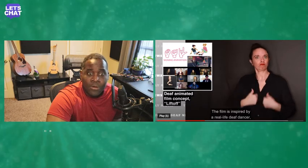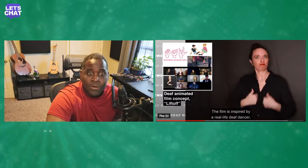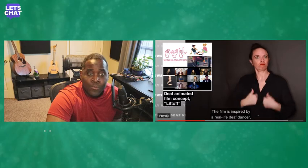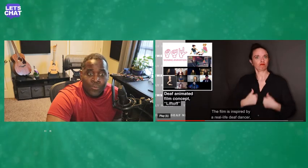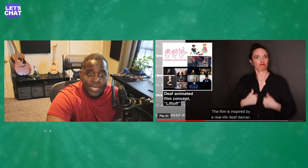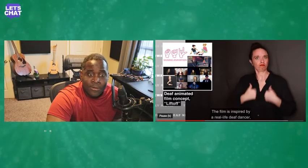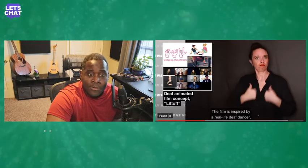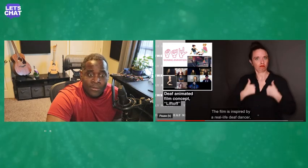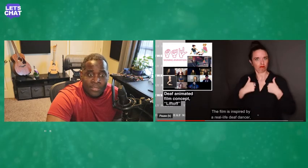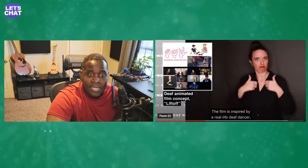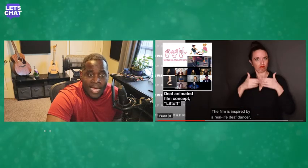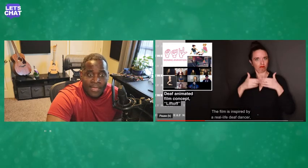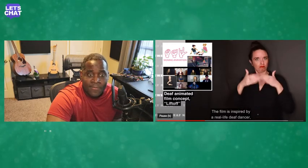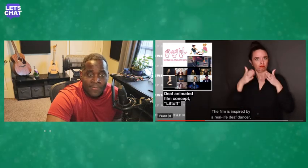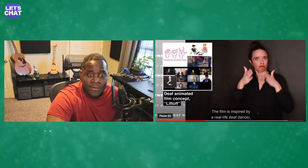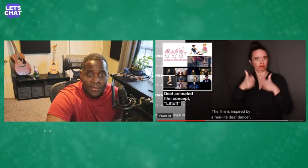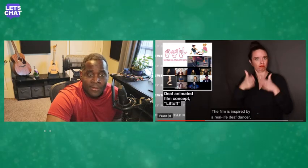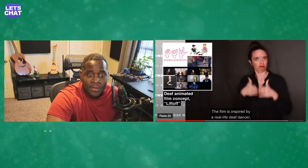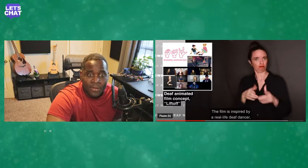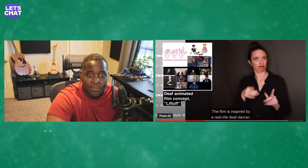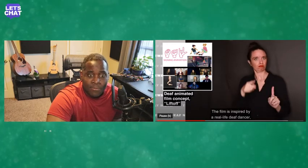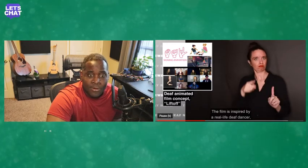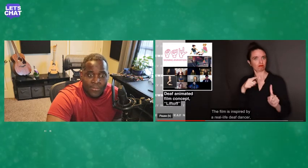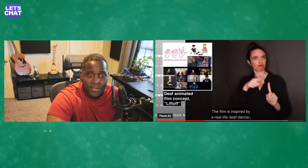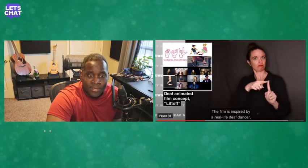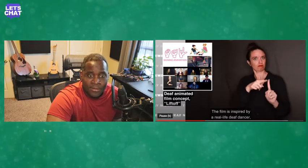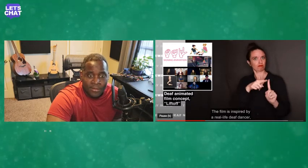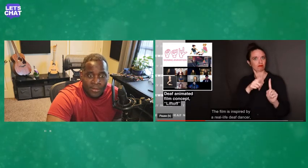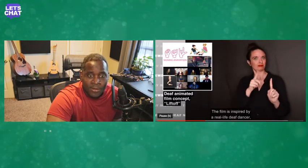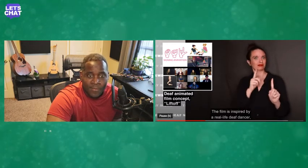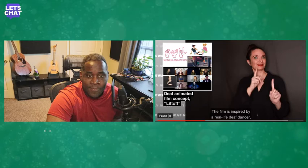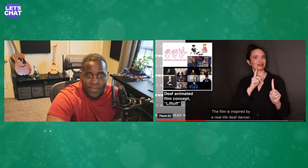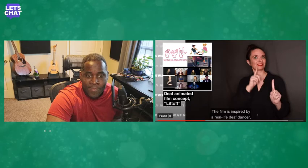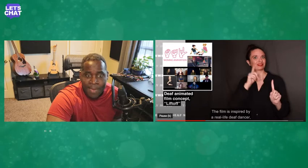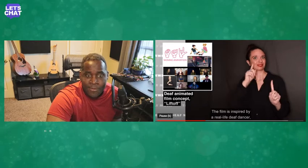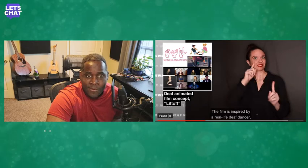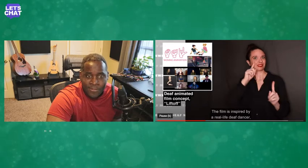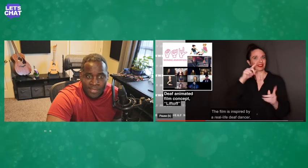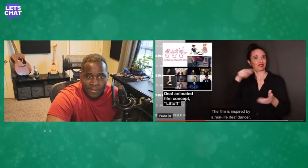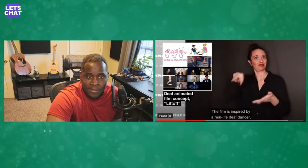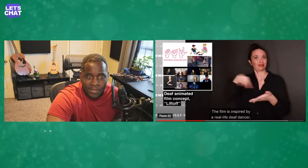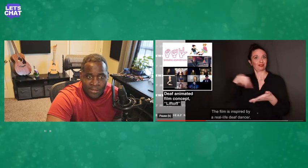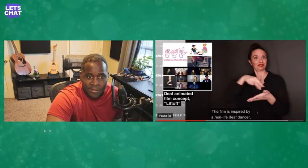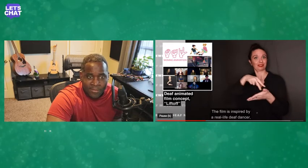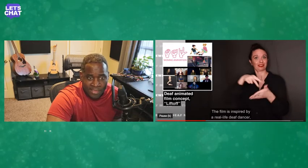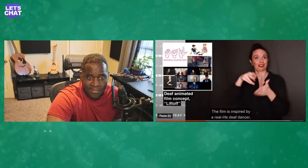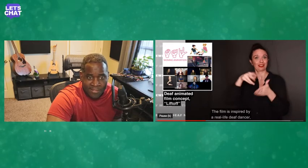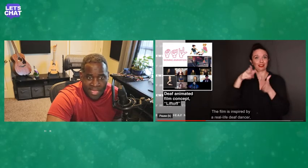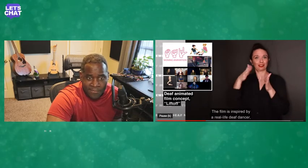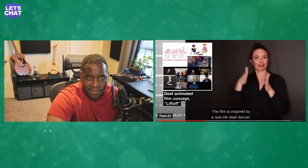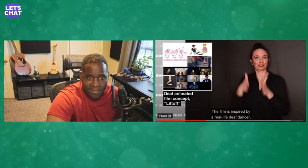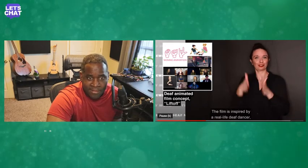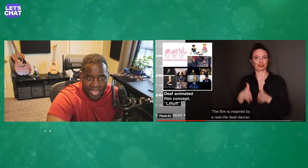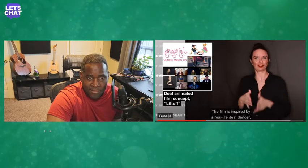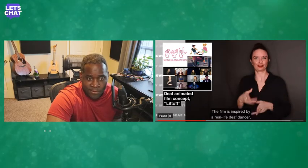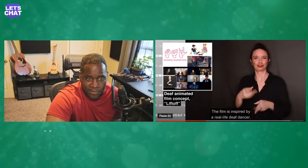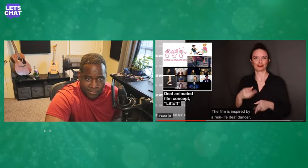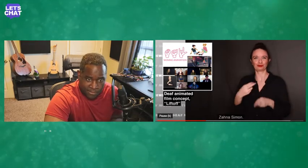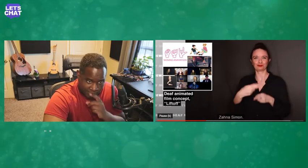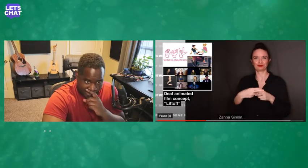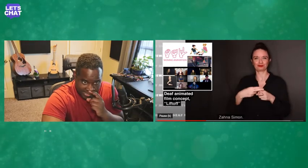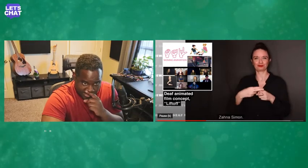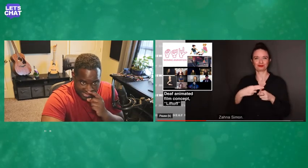a real life person. That person is deaf